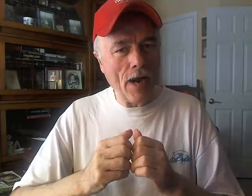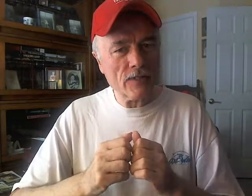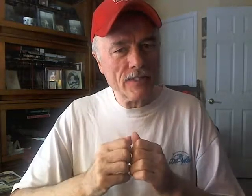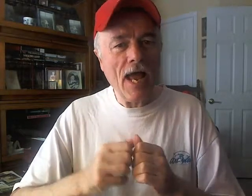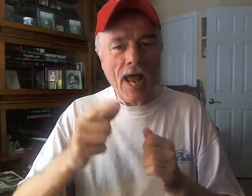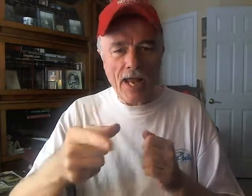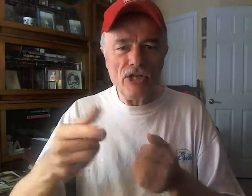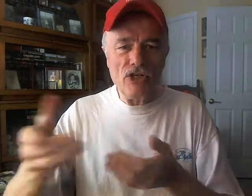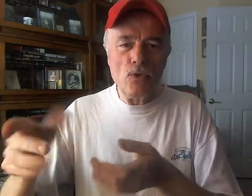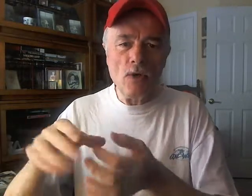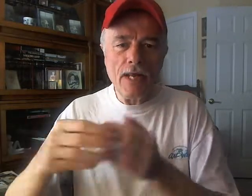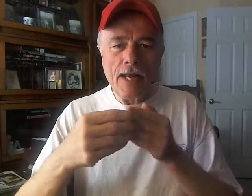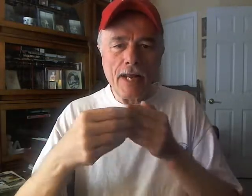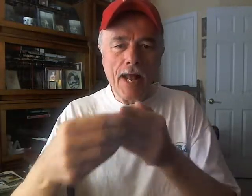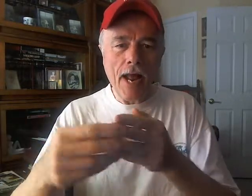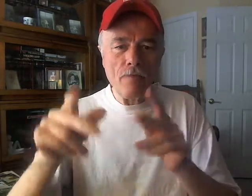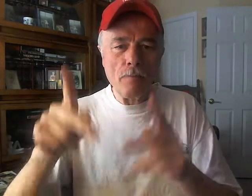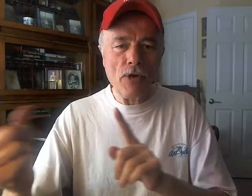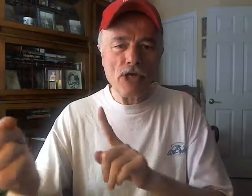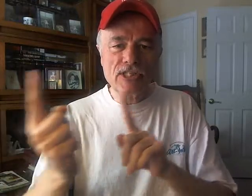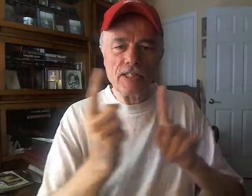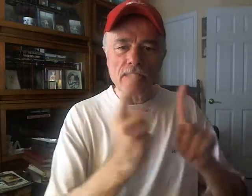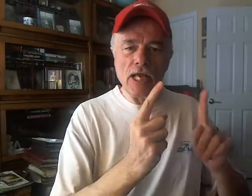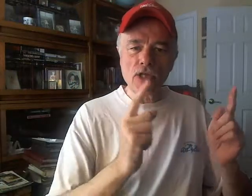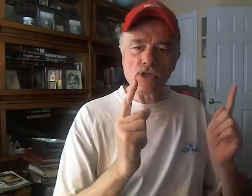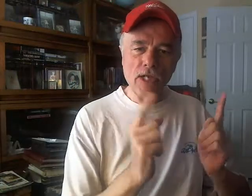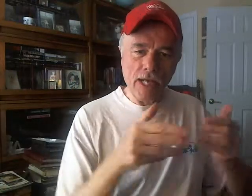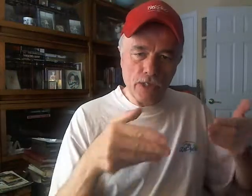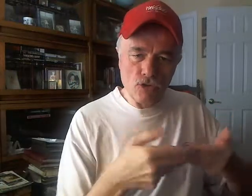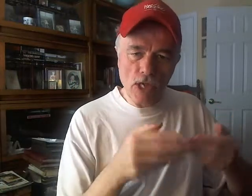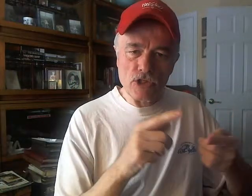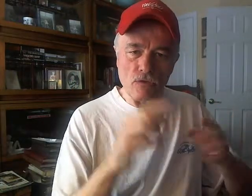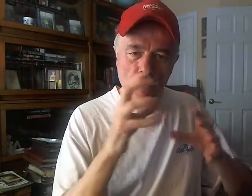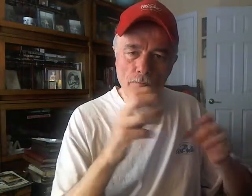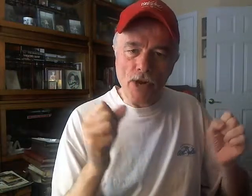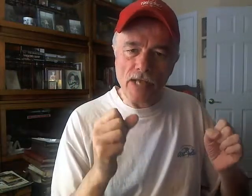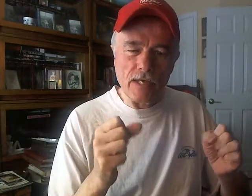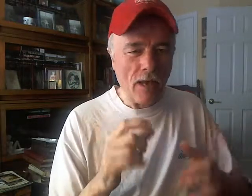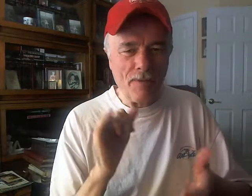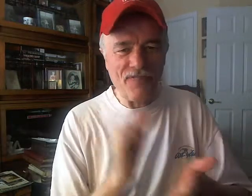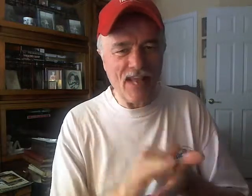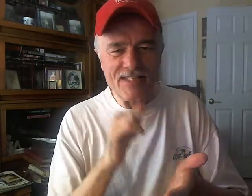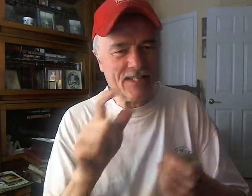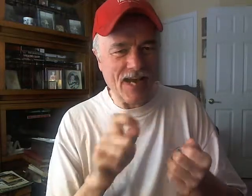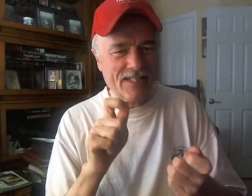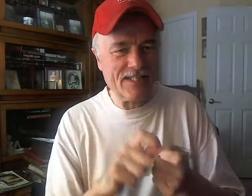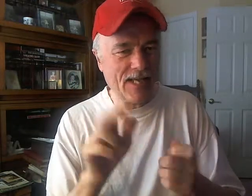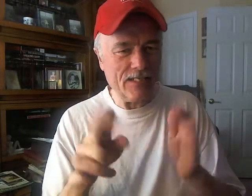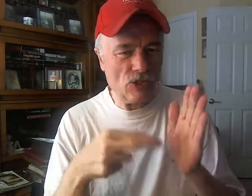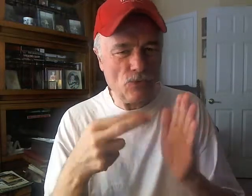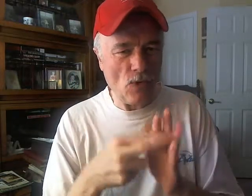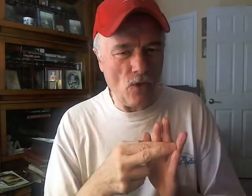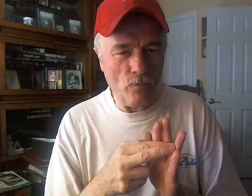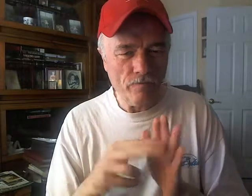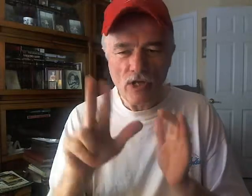House. And you kind of person to touch the face, but that's not his sense,